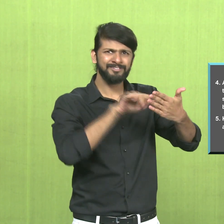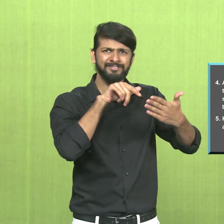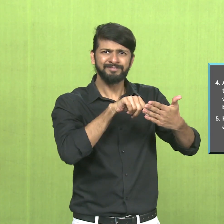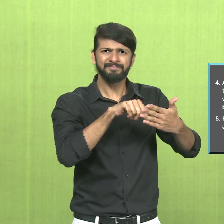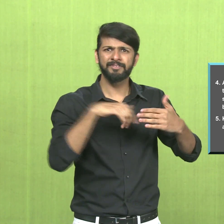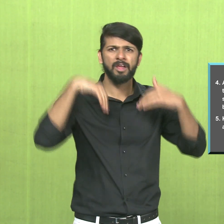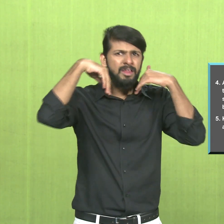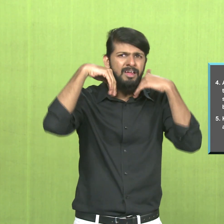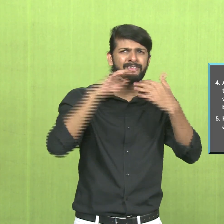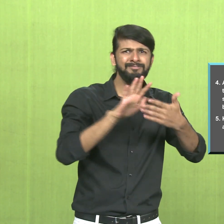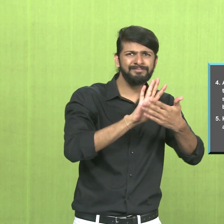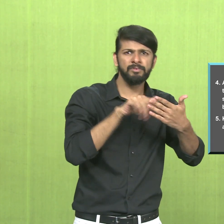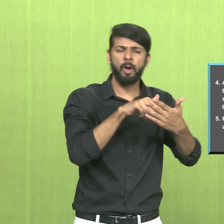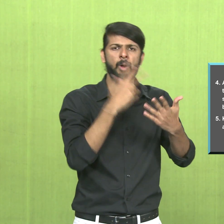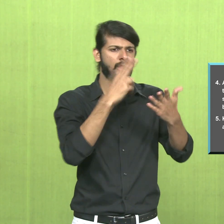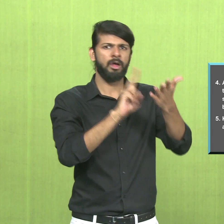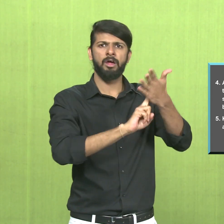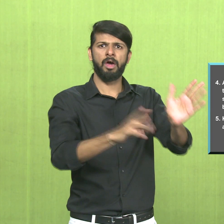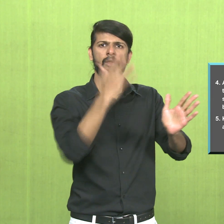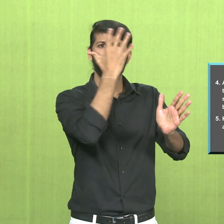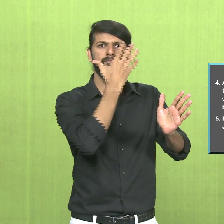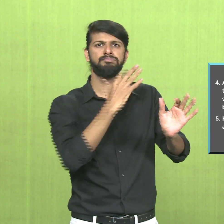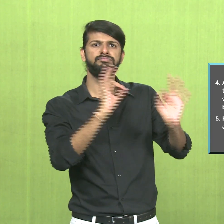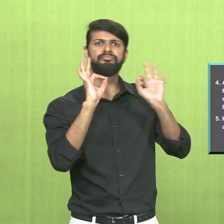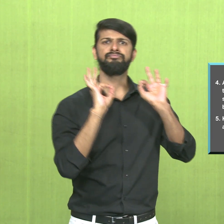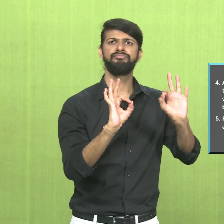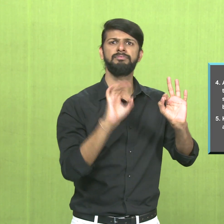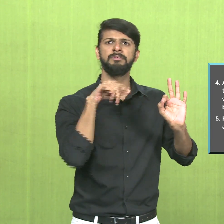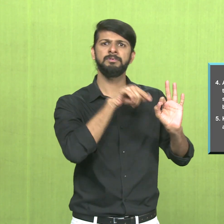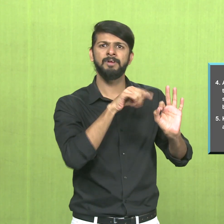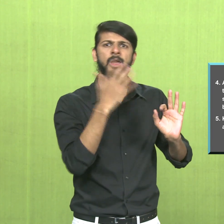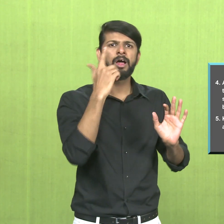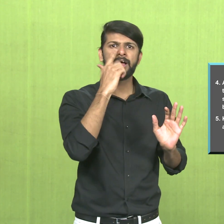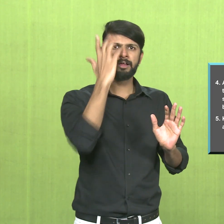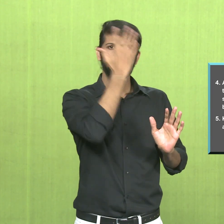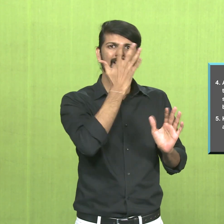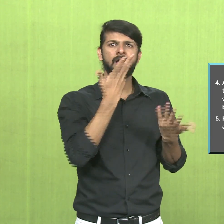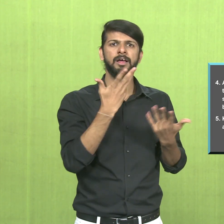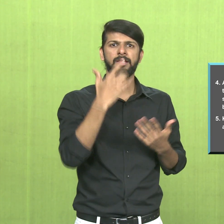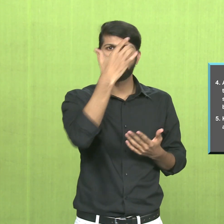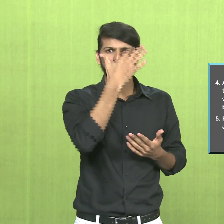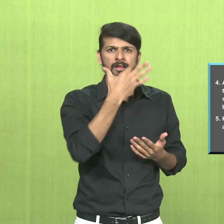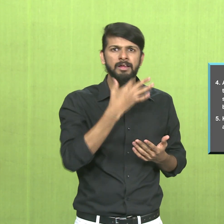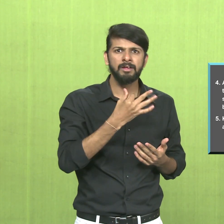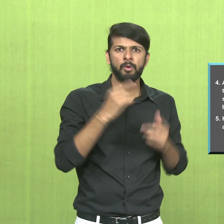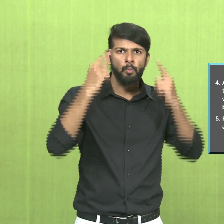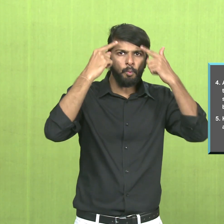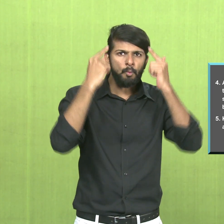artist Paritosh Sen in his artwork Girl with a Goat has tried to evoke